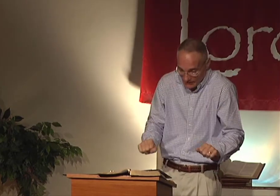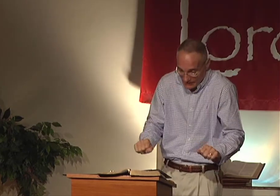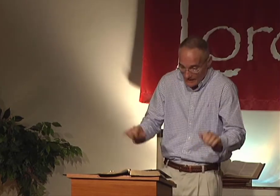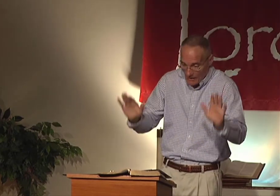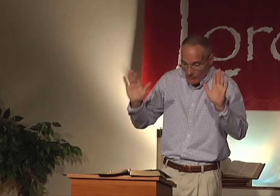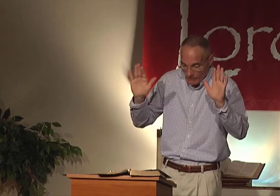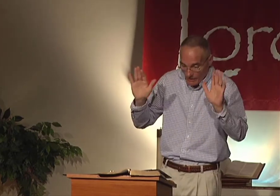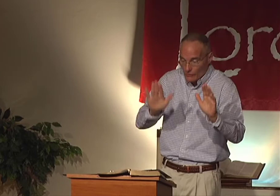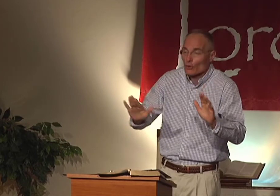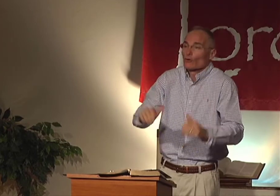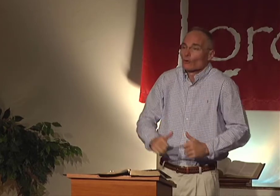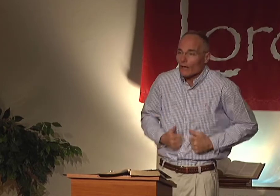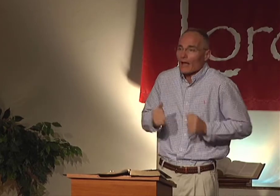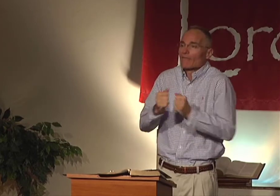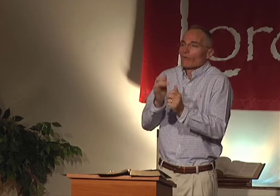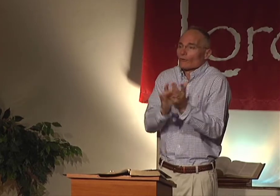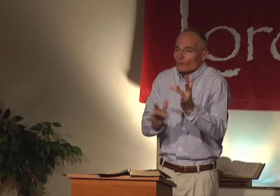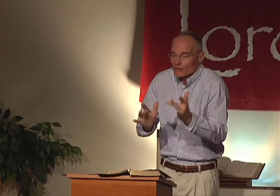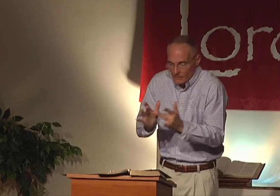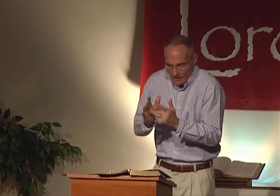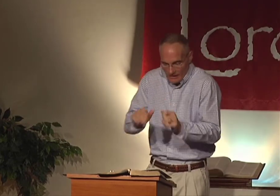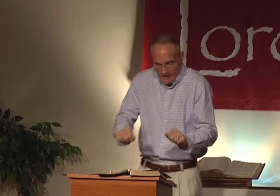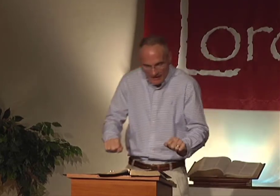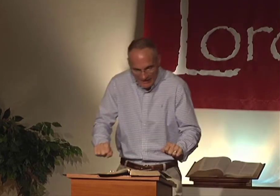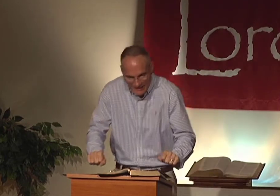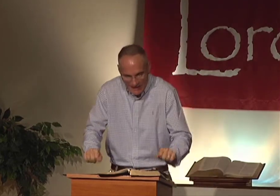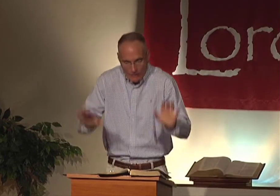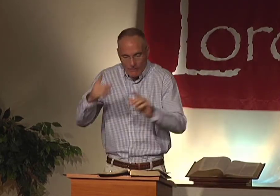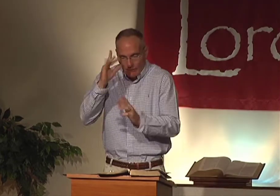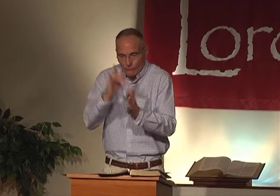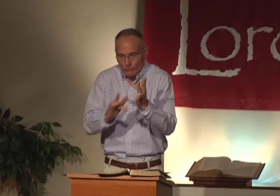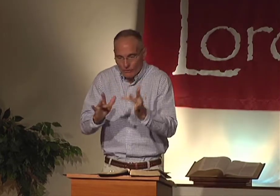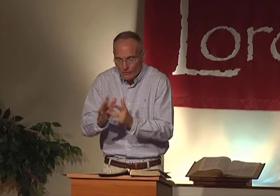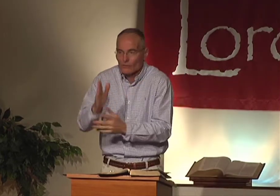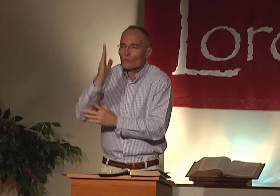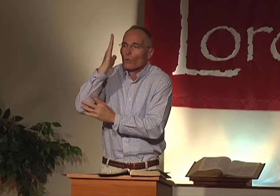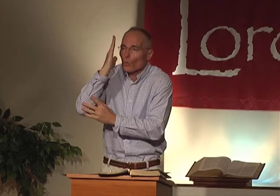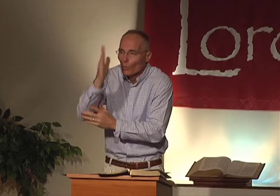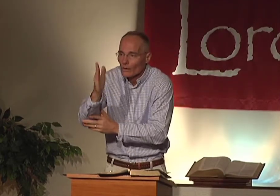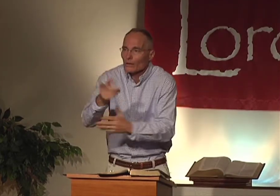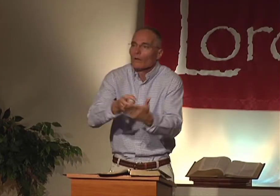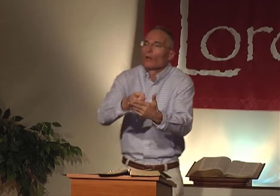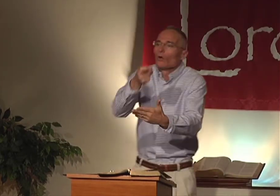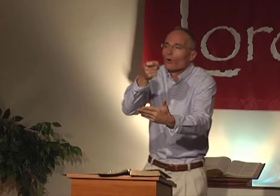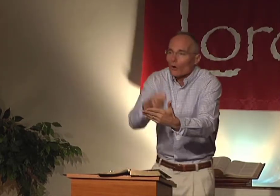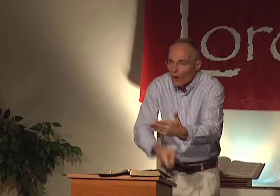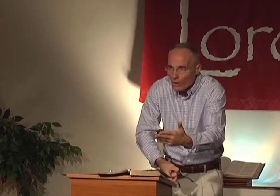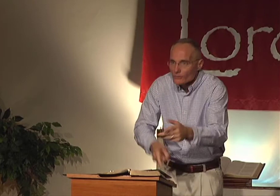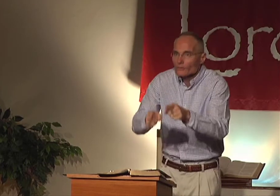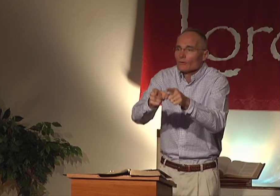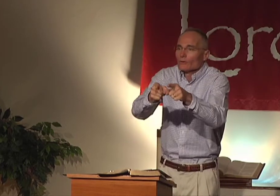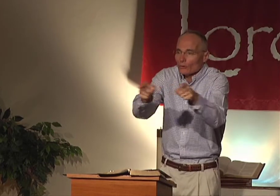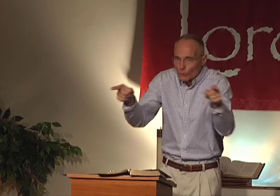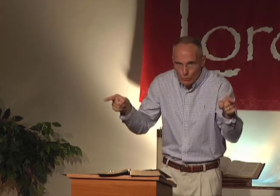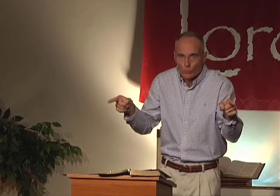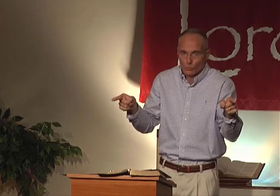Jesus's experience was one of sacrifice. So life with Jesus is sacrificial, and it will cost